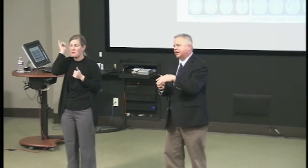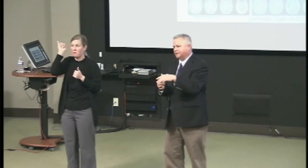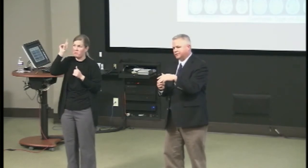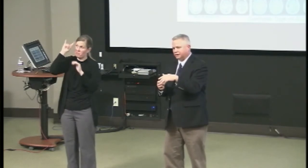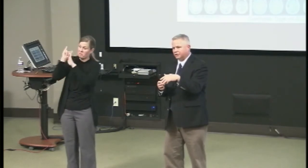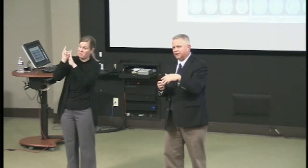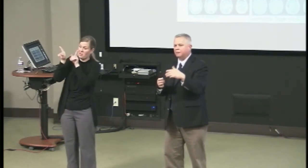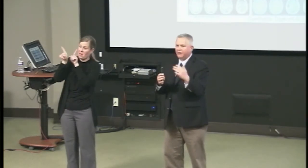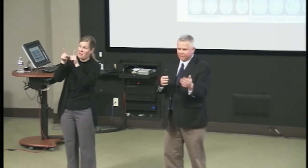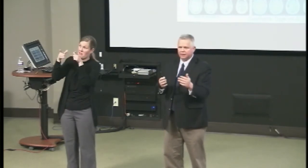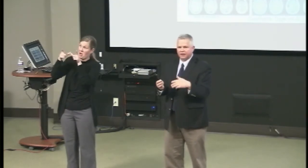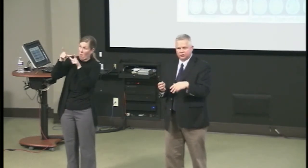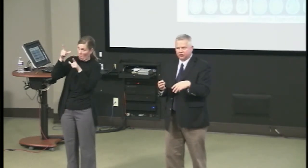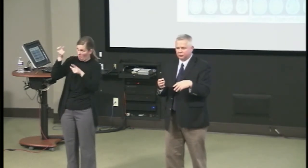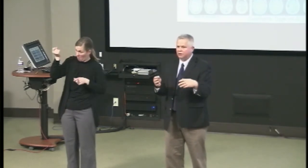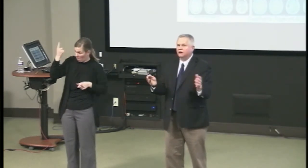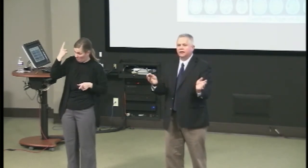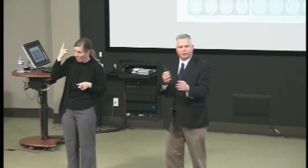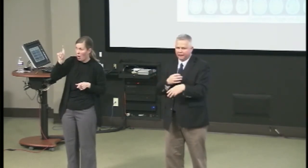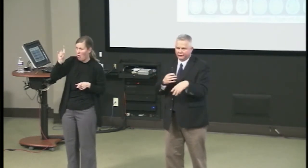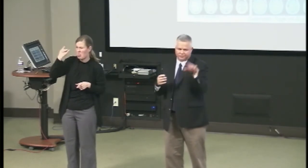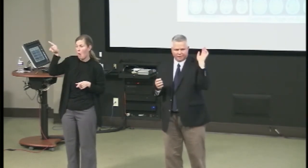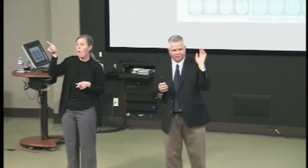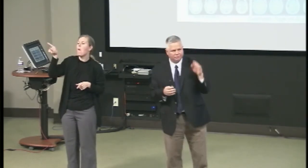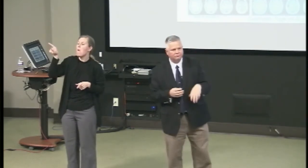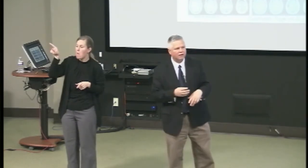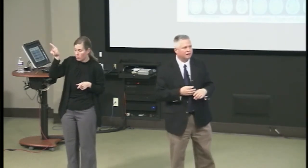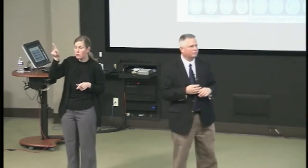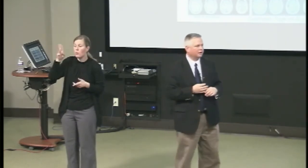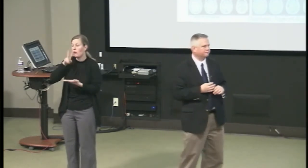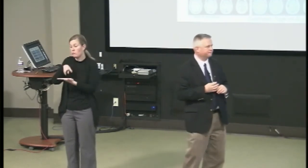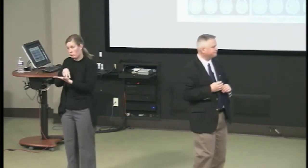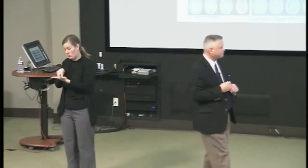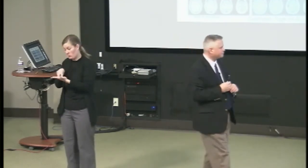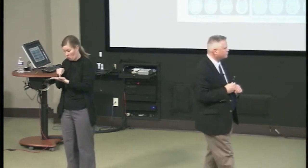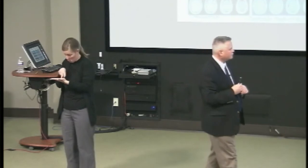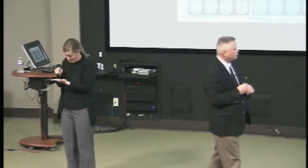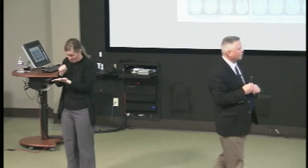same sentences and making the same judgment, counterbalanced and blah, blah, blah.